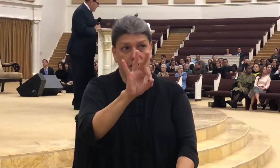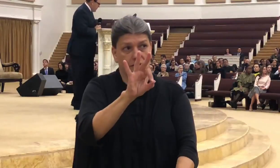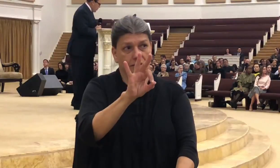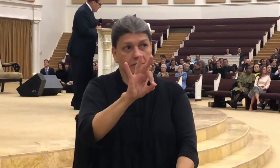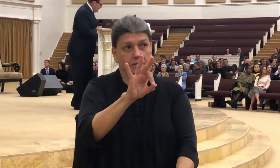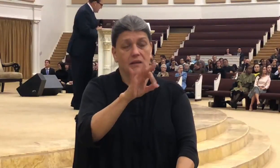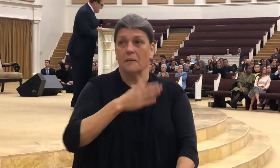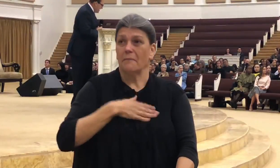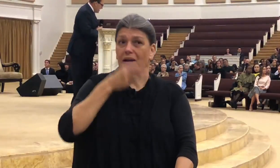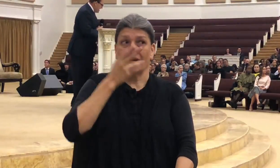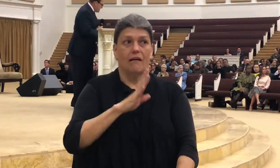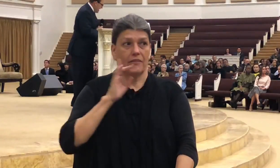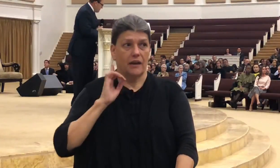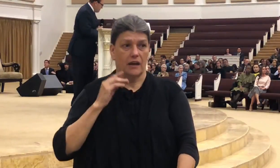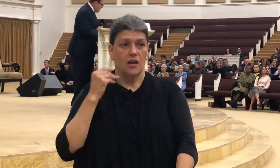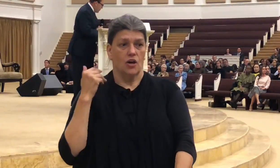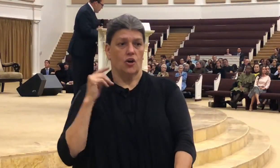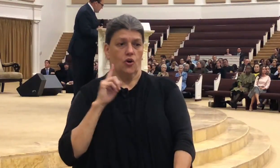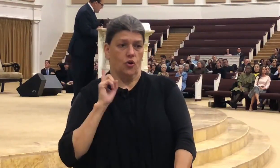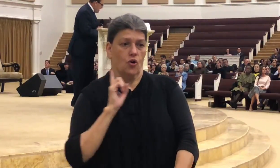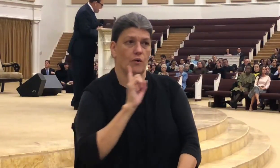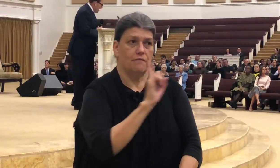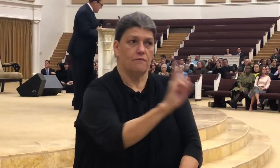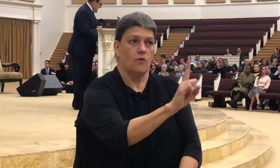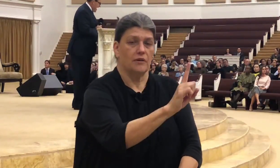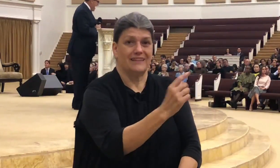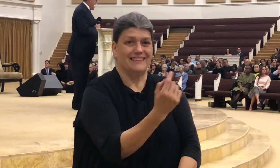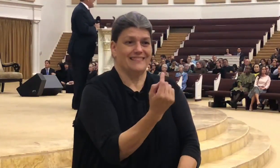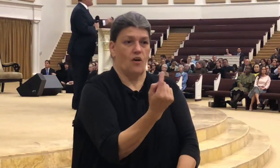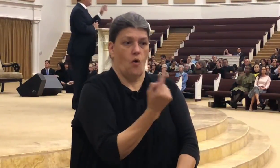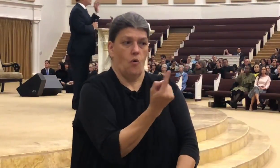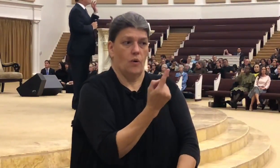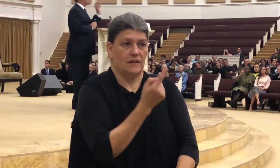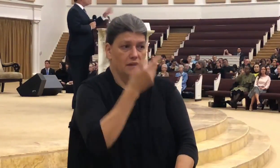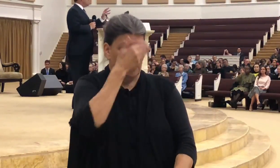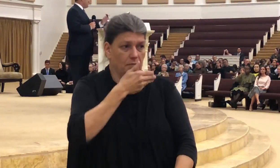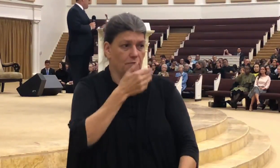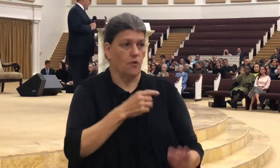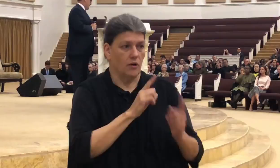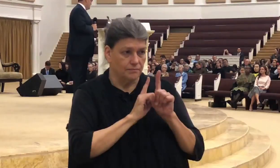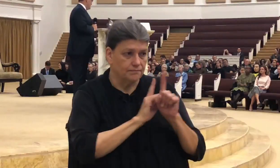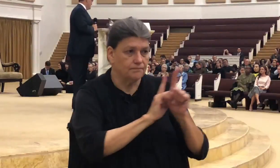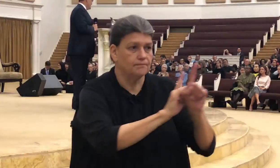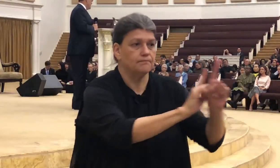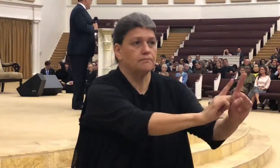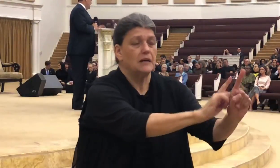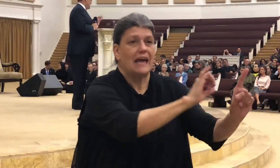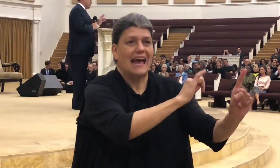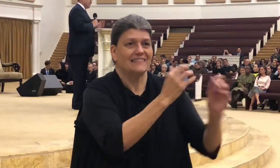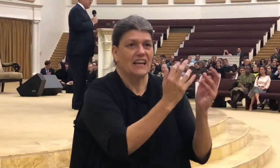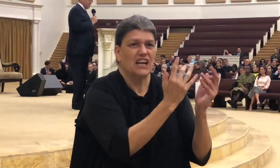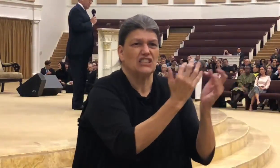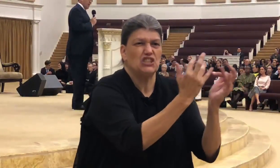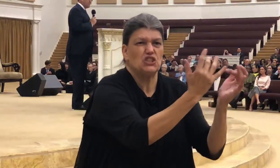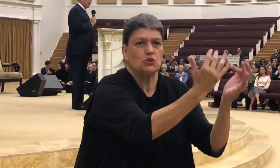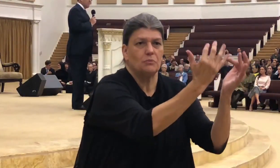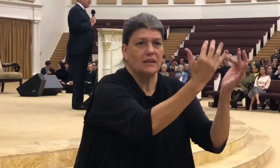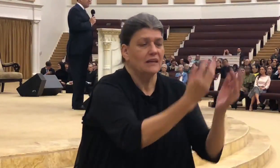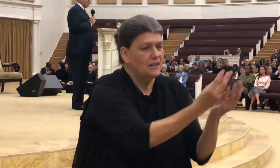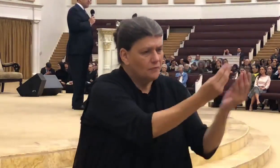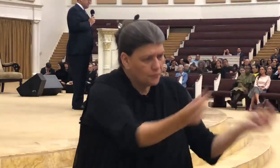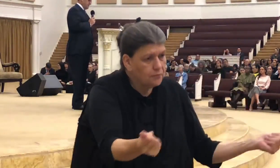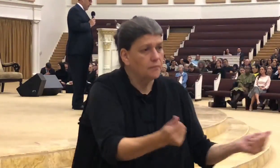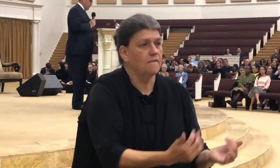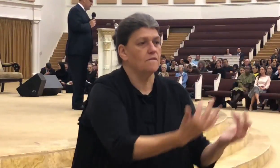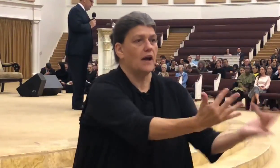which goeth forth, is ever before thee as a consuming fire, and he will destroy. I'm talking